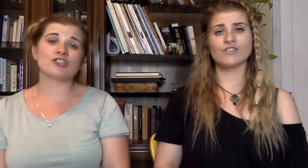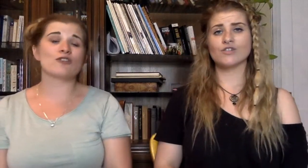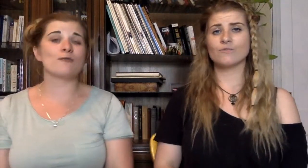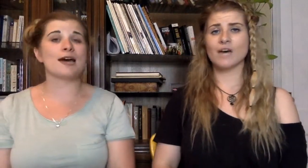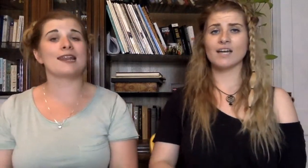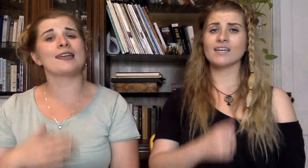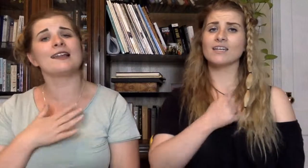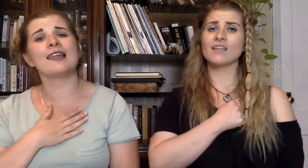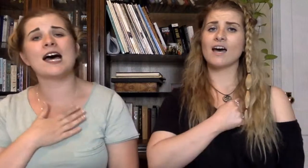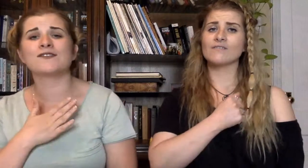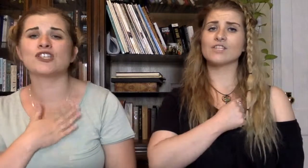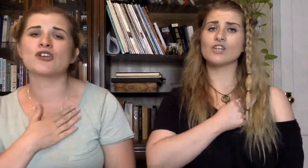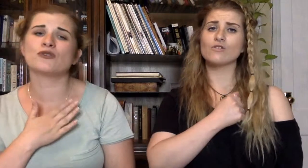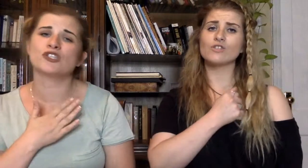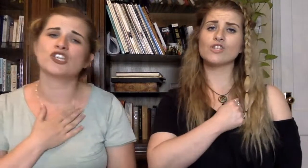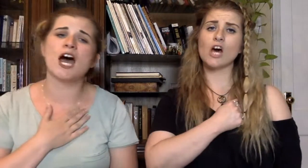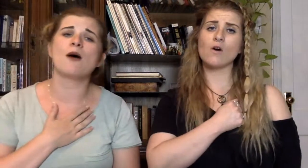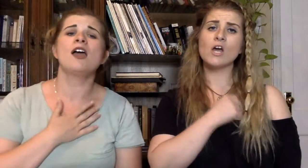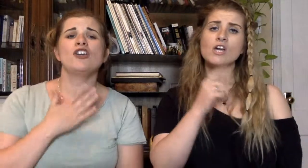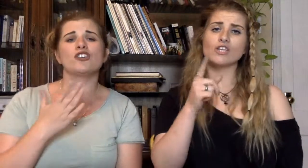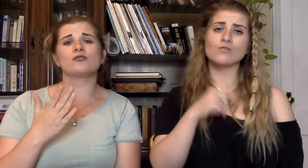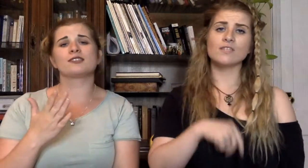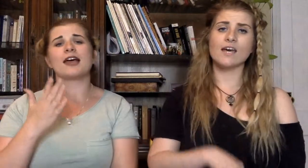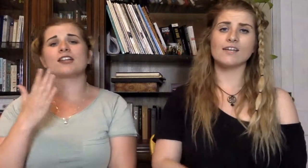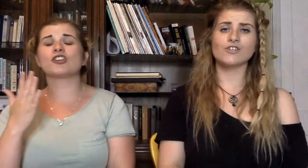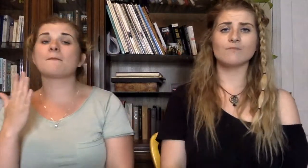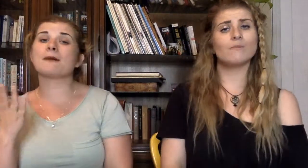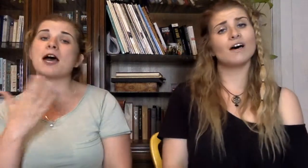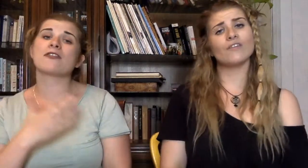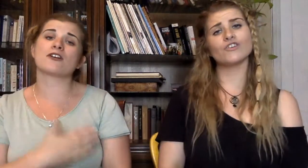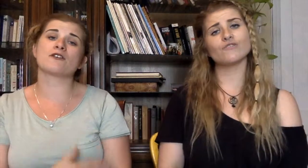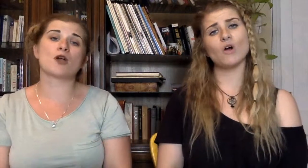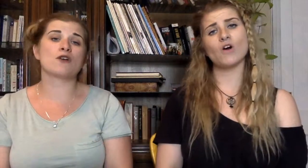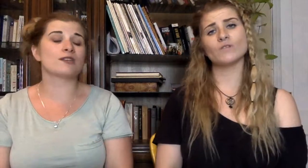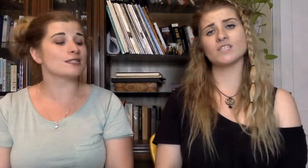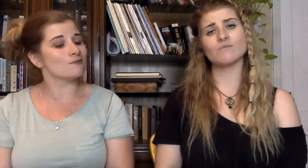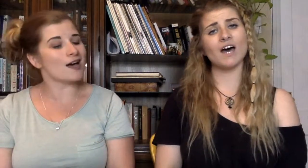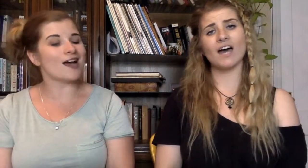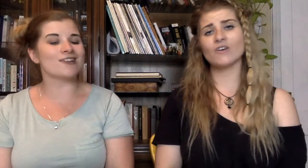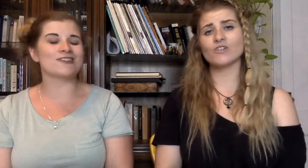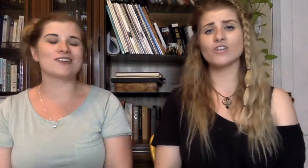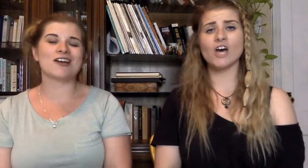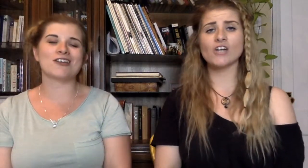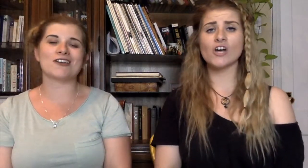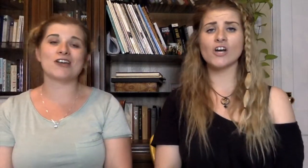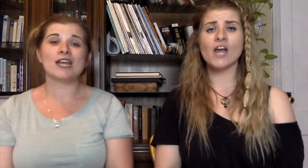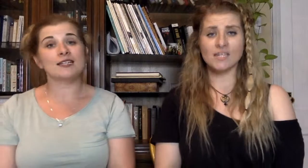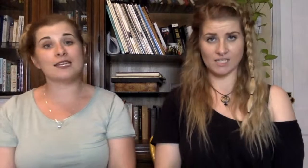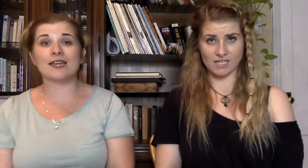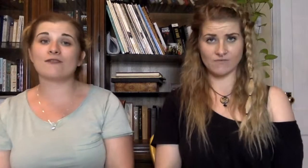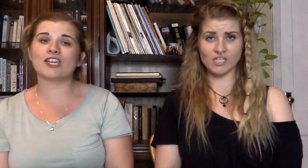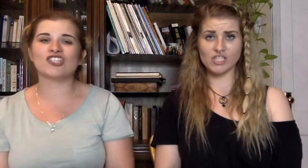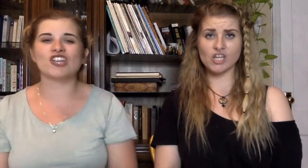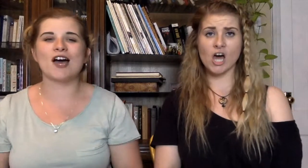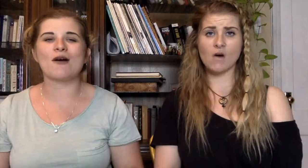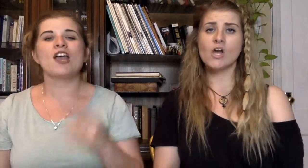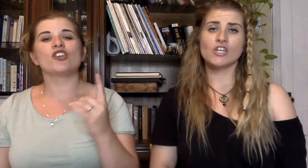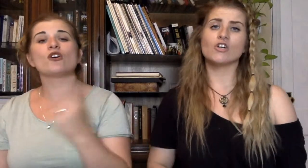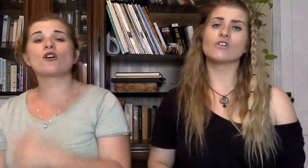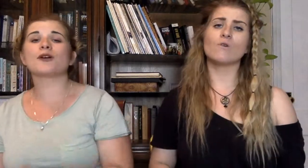you, but he loves you so. You said your mother only smiled on her TV show. You're